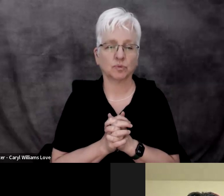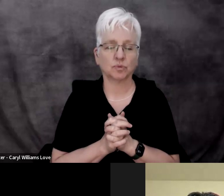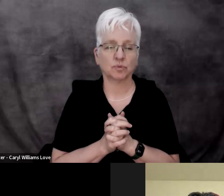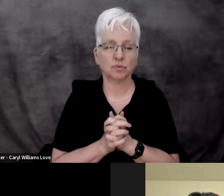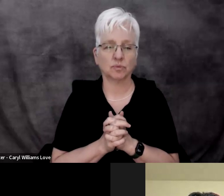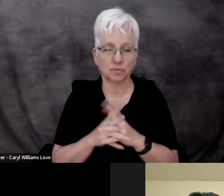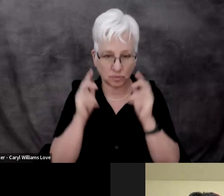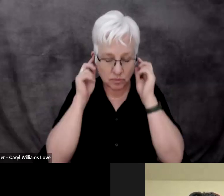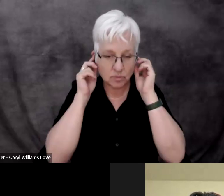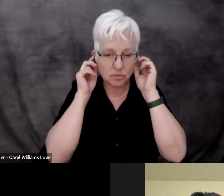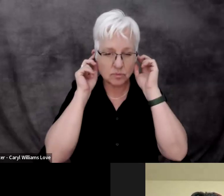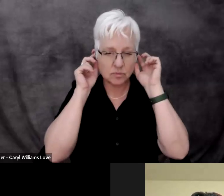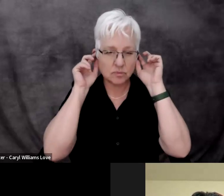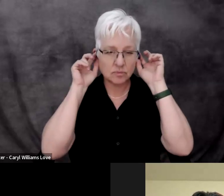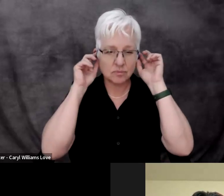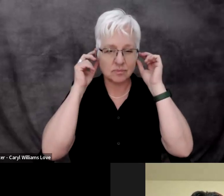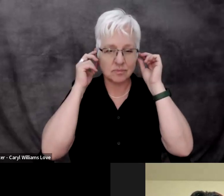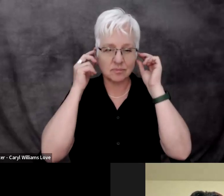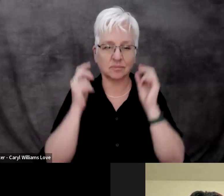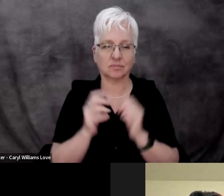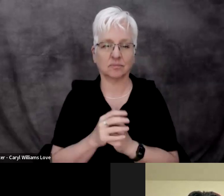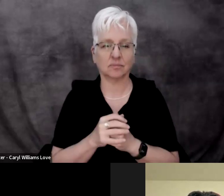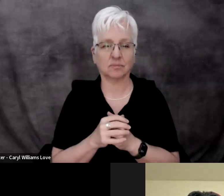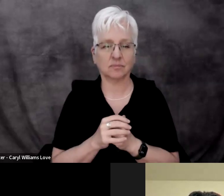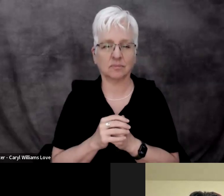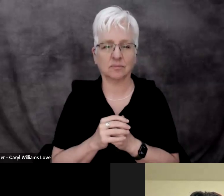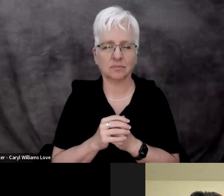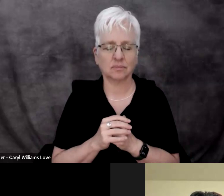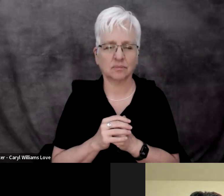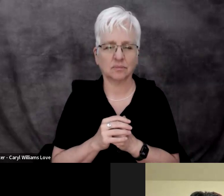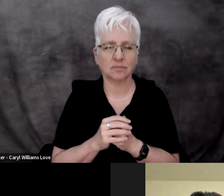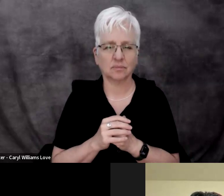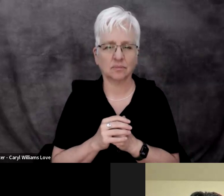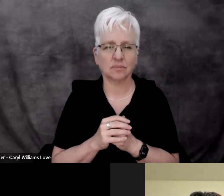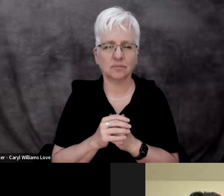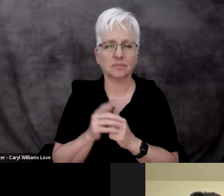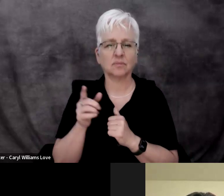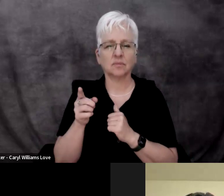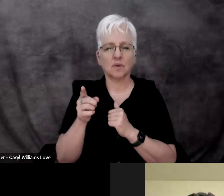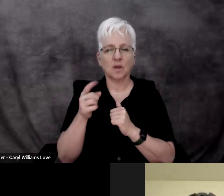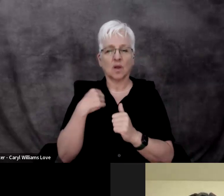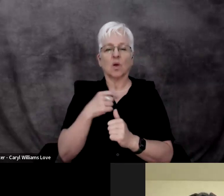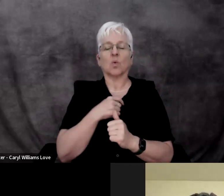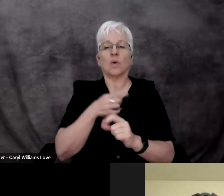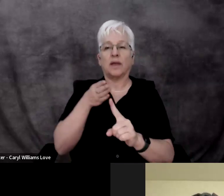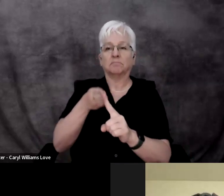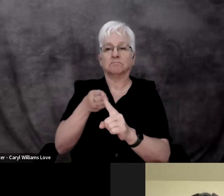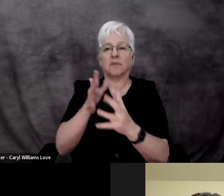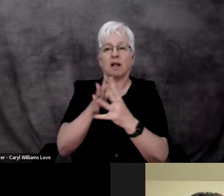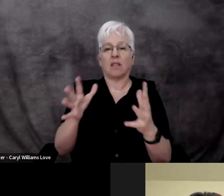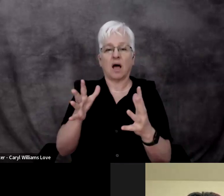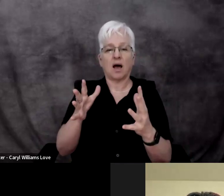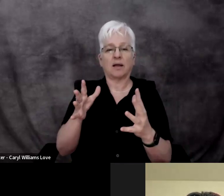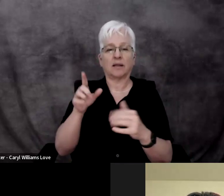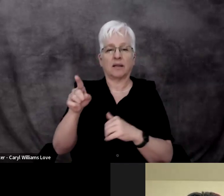profound category. That's the population I serve, that's the population I live for, because my son is that, and we spent a lot of time in the ED when he was teen years, when he was blowing